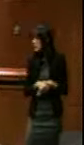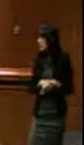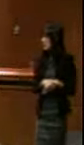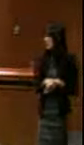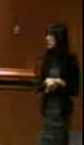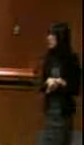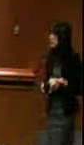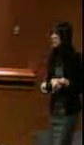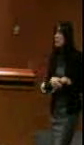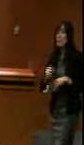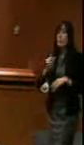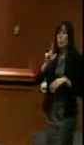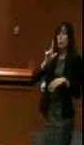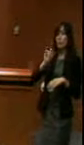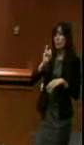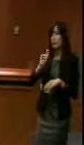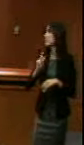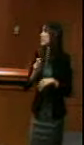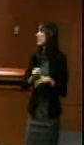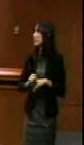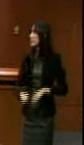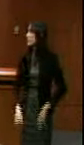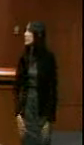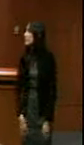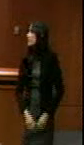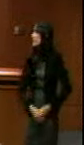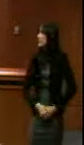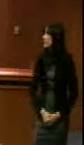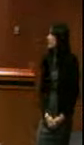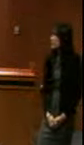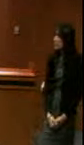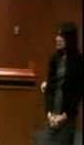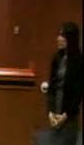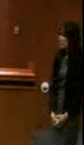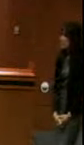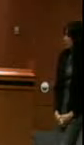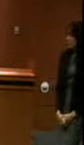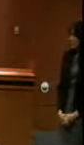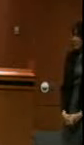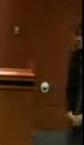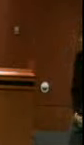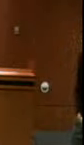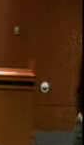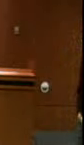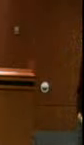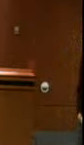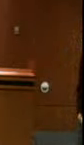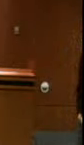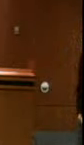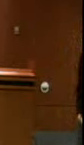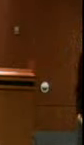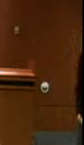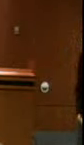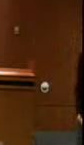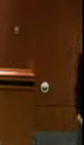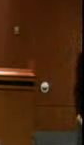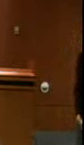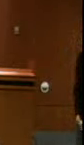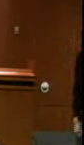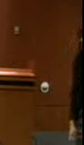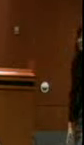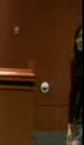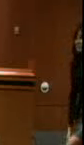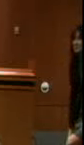In fact, Charles. Thank you. Oh, I just wanted to add to what Charles was saying. I was just going to add quickly